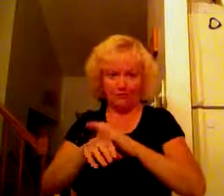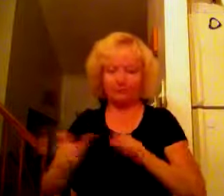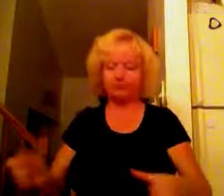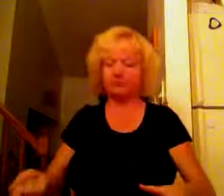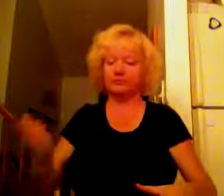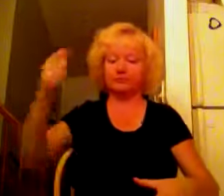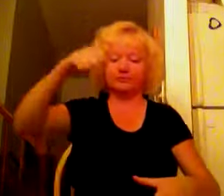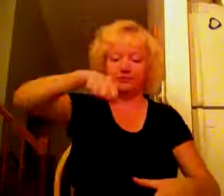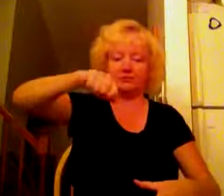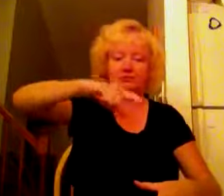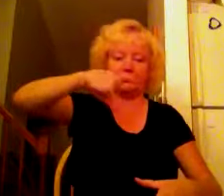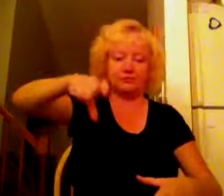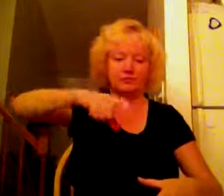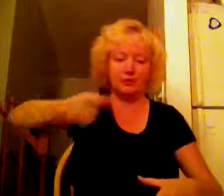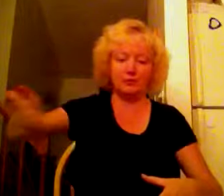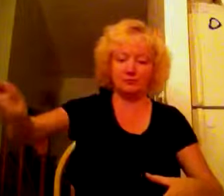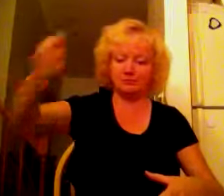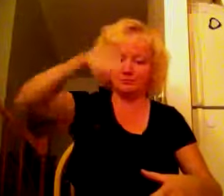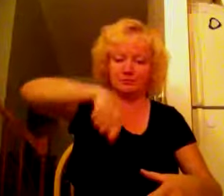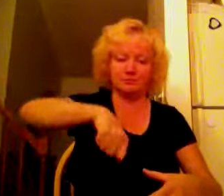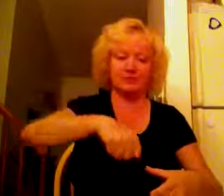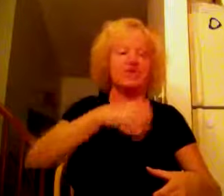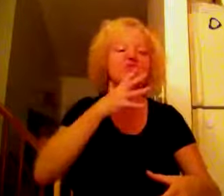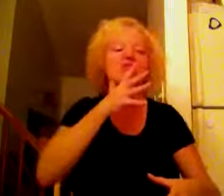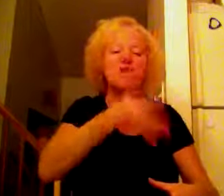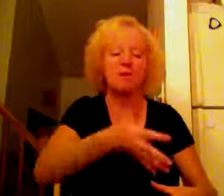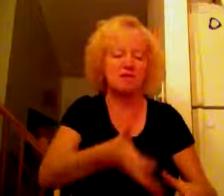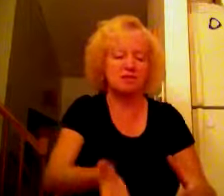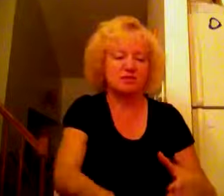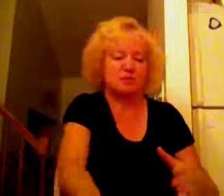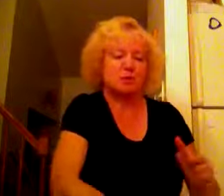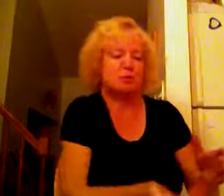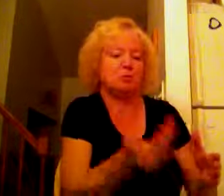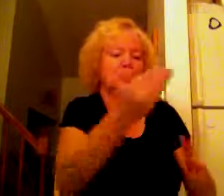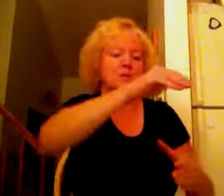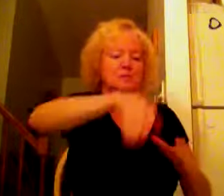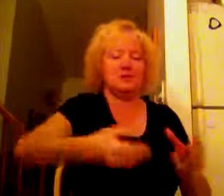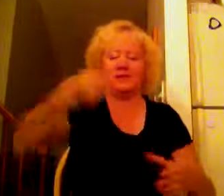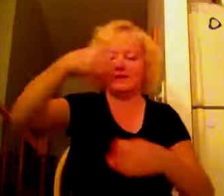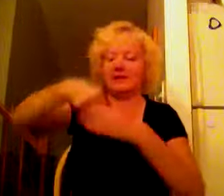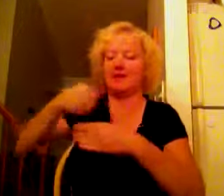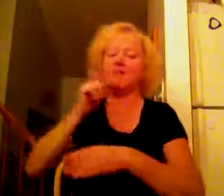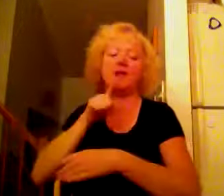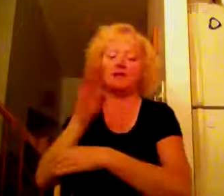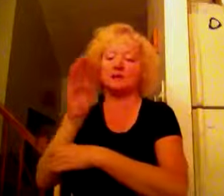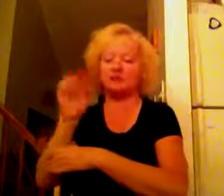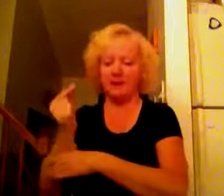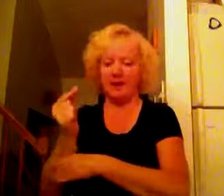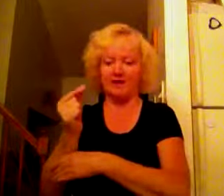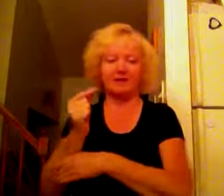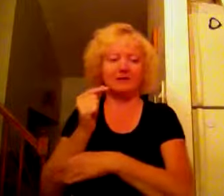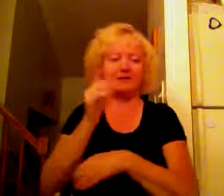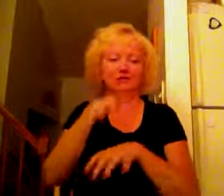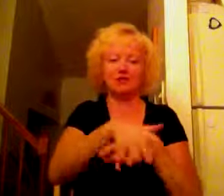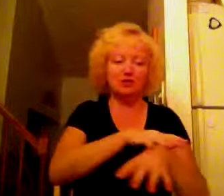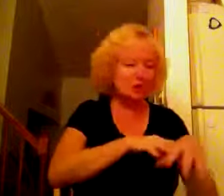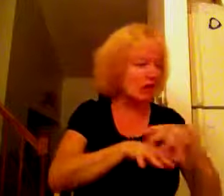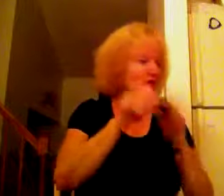vomit into the plastic bag. Disinfect the area. Place all disposables, including your gloves, into the plastic bag and tie it